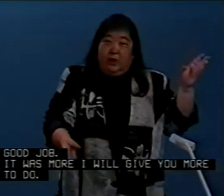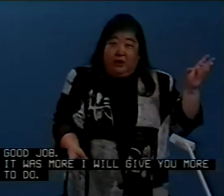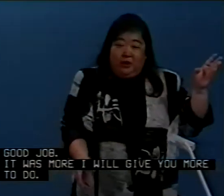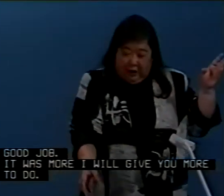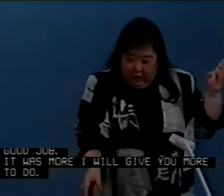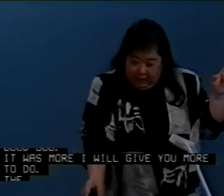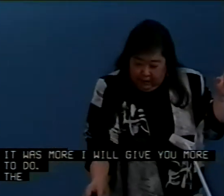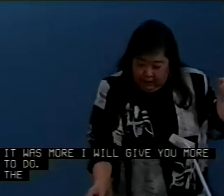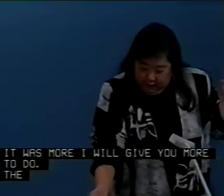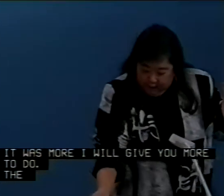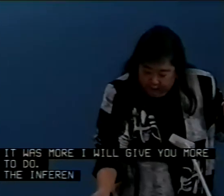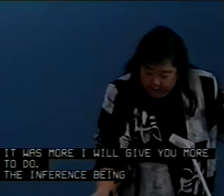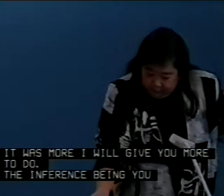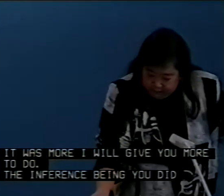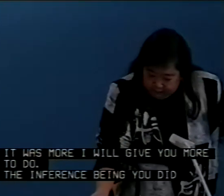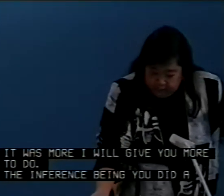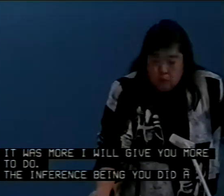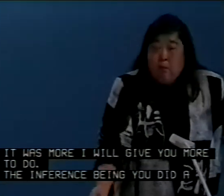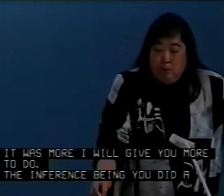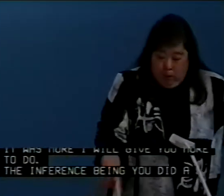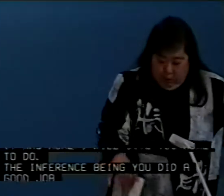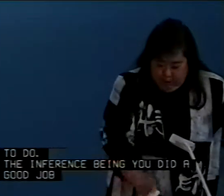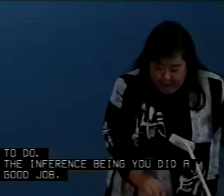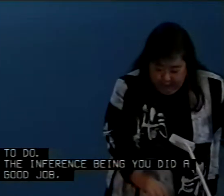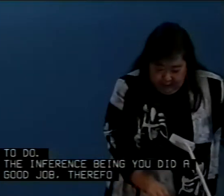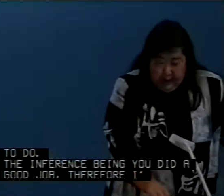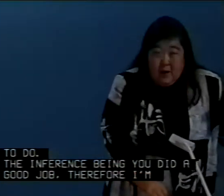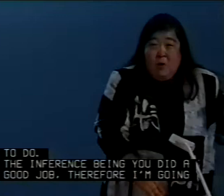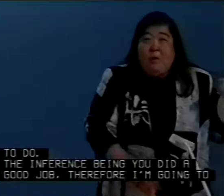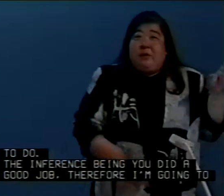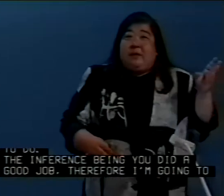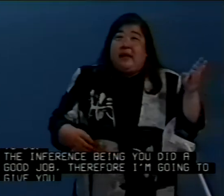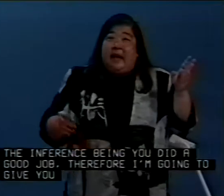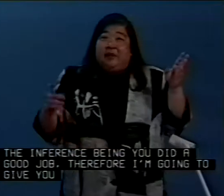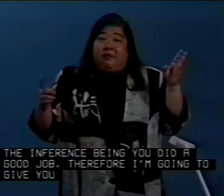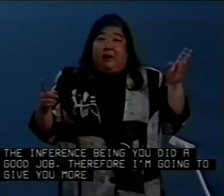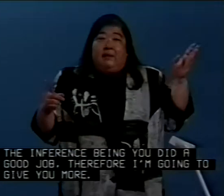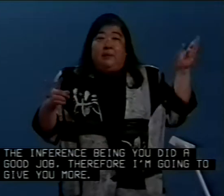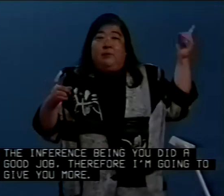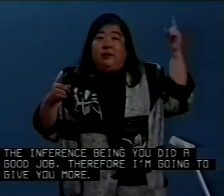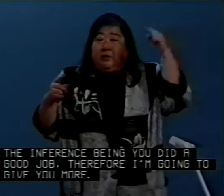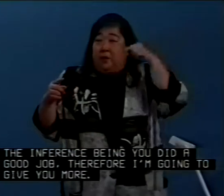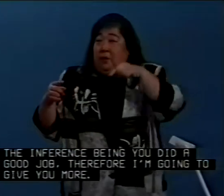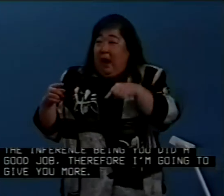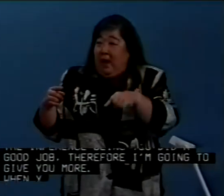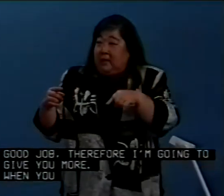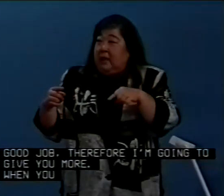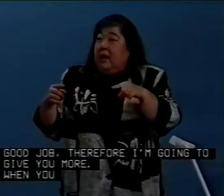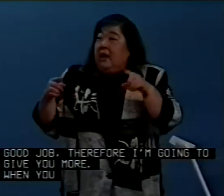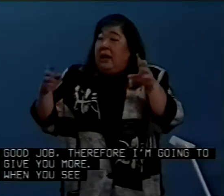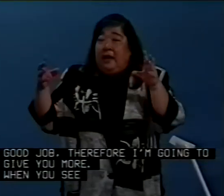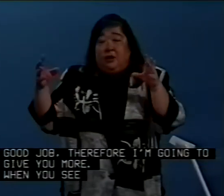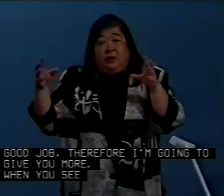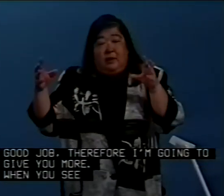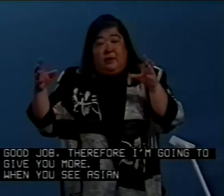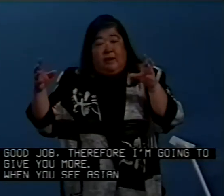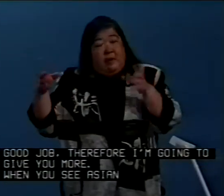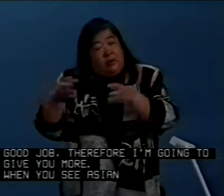good job, therefore I'm going to give you more. When you see Asian families moving to the U.S., the family